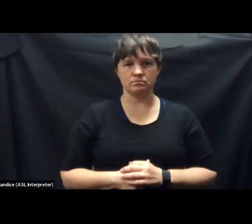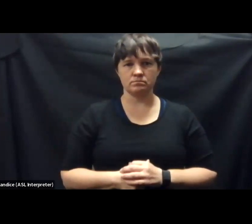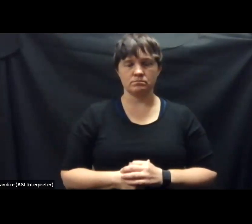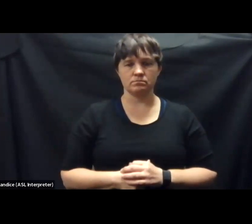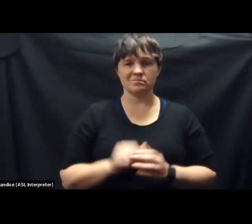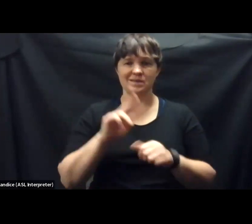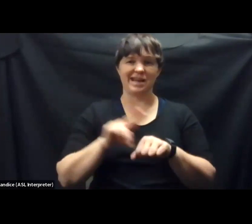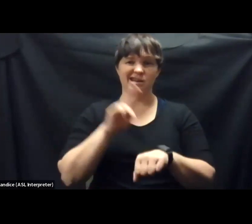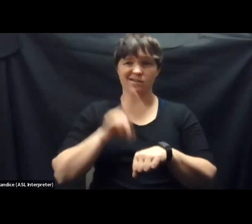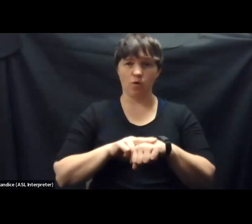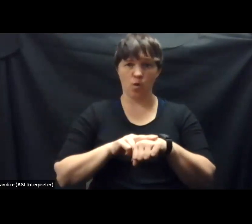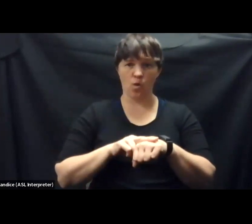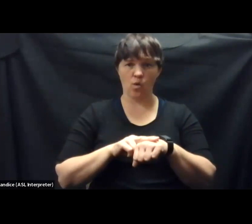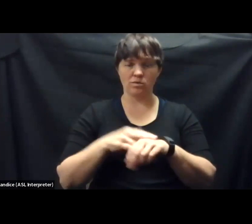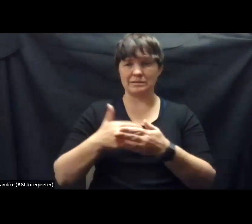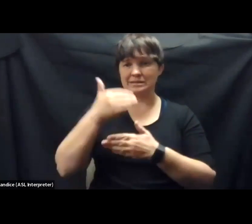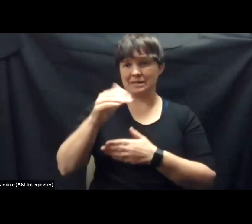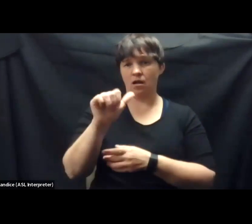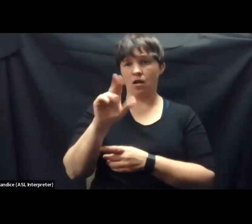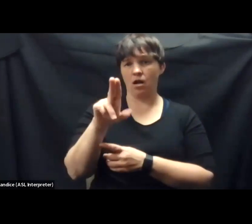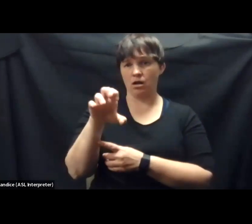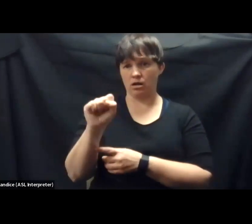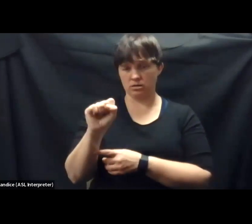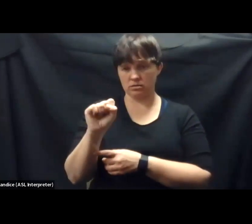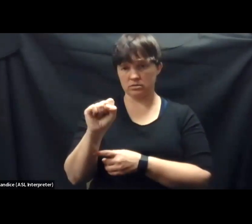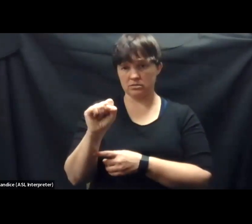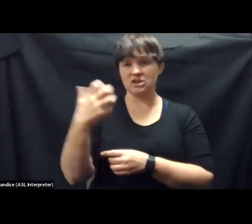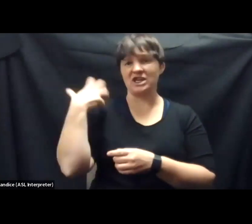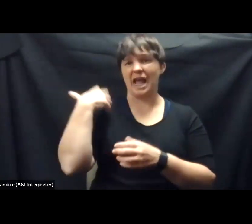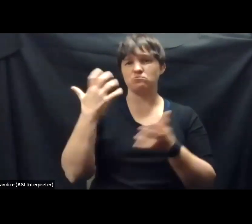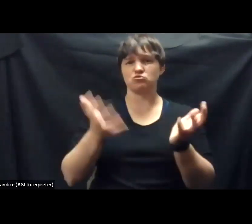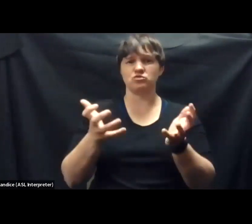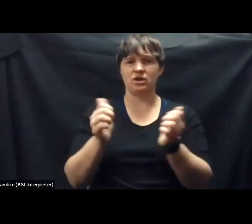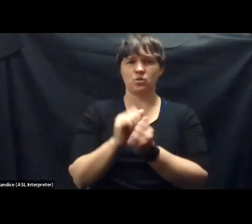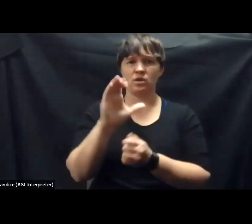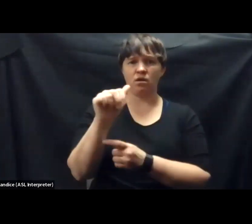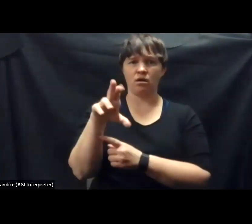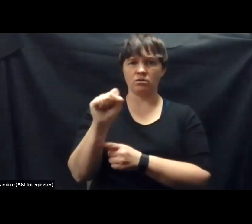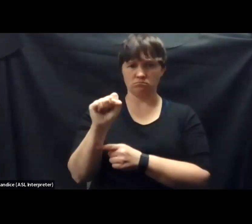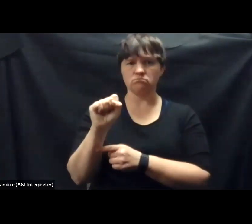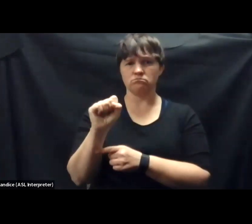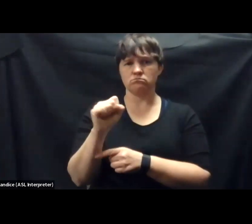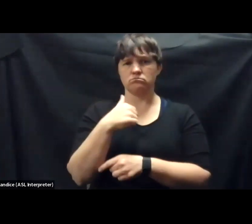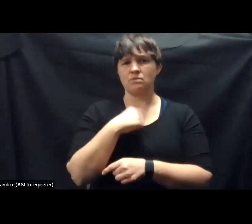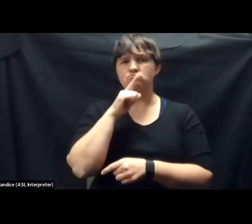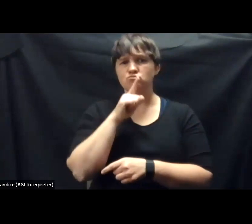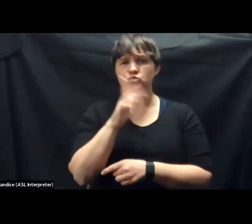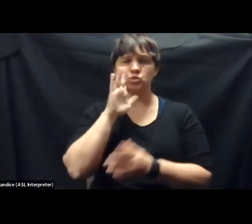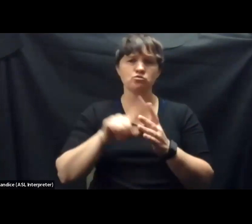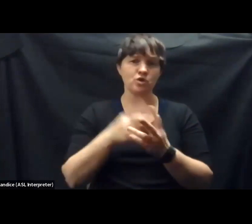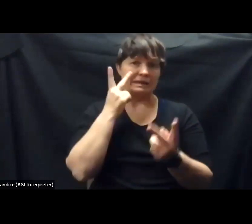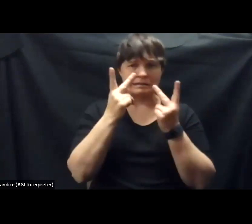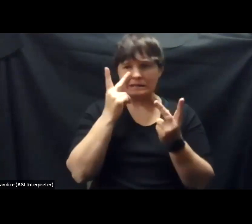And of course, next caucus or next capital chat with the caucuses, I'm sure we'll start to see a